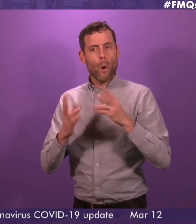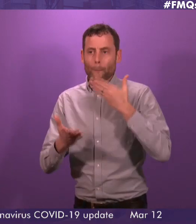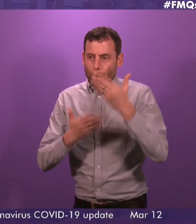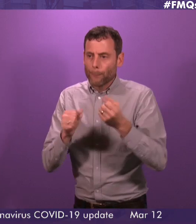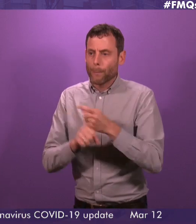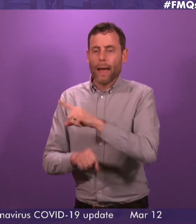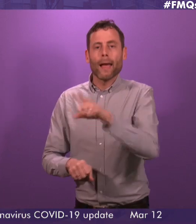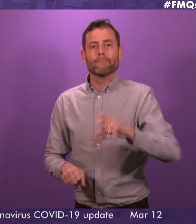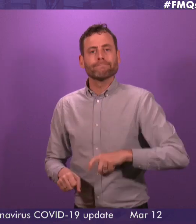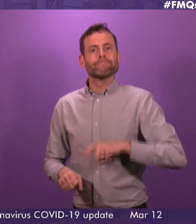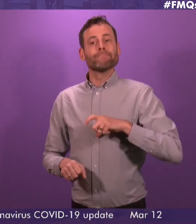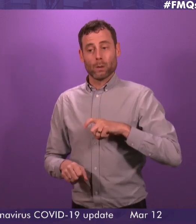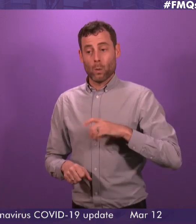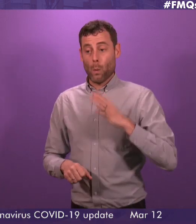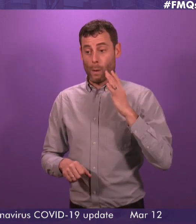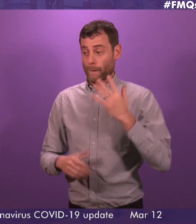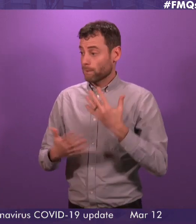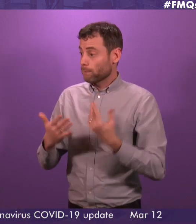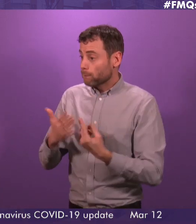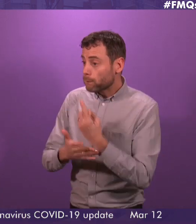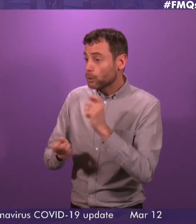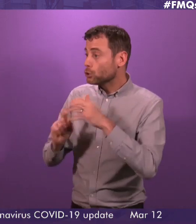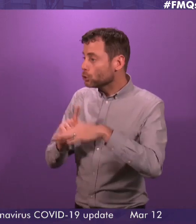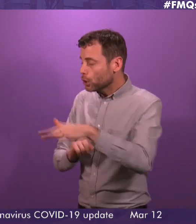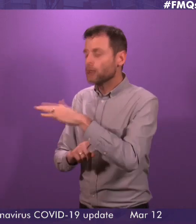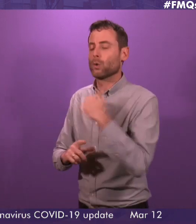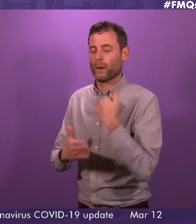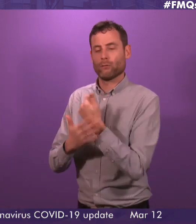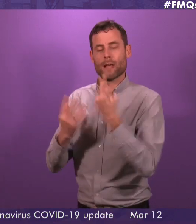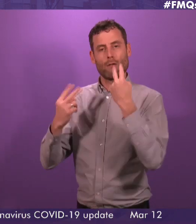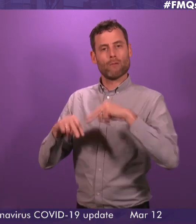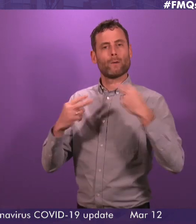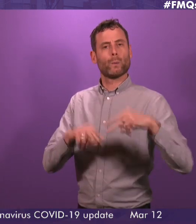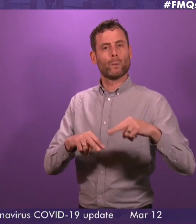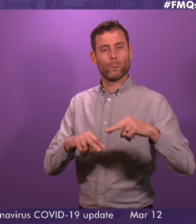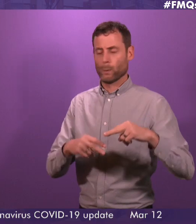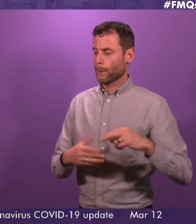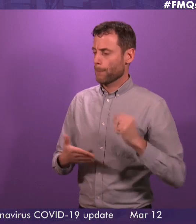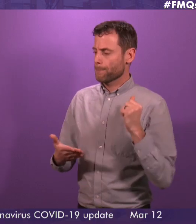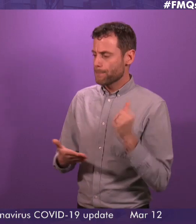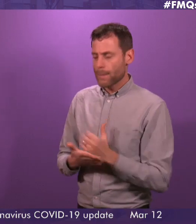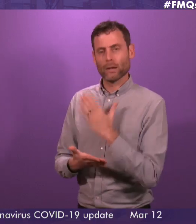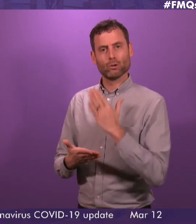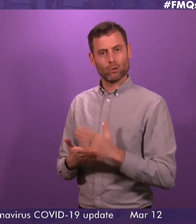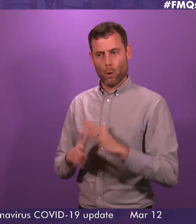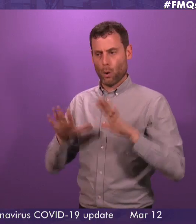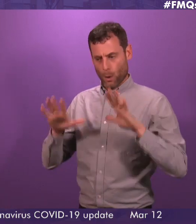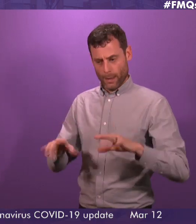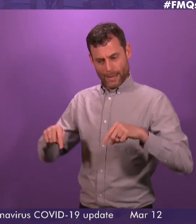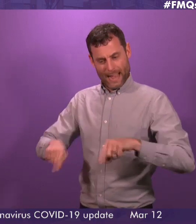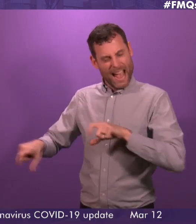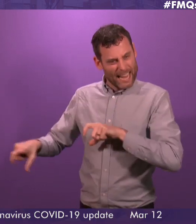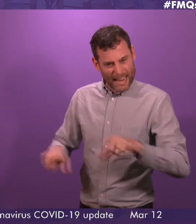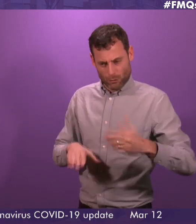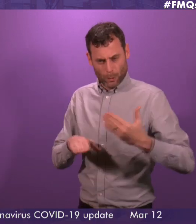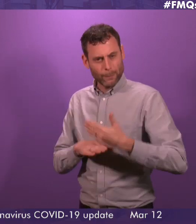the situation evolves, we will do everything necessary to review our services in order to ensure that we sustain business safely